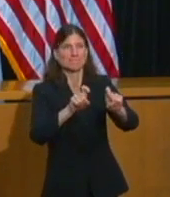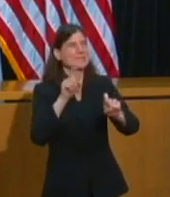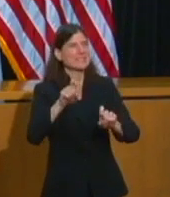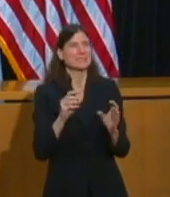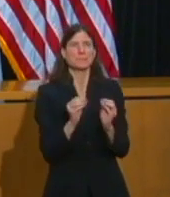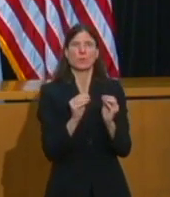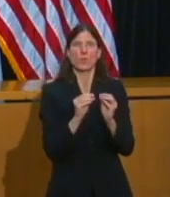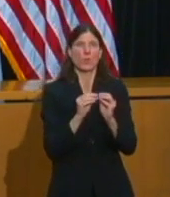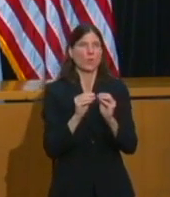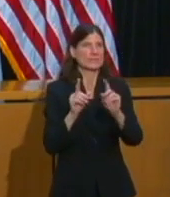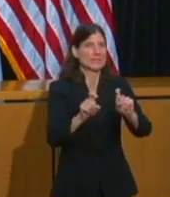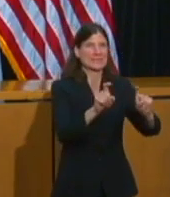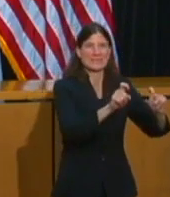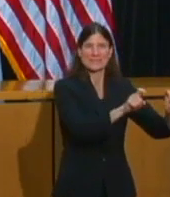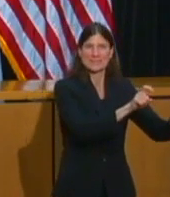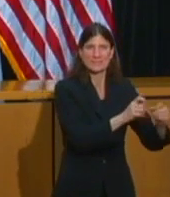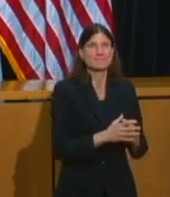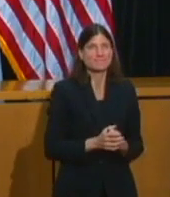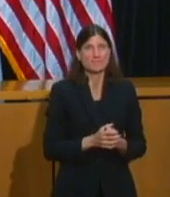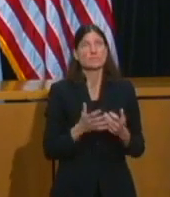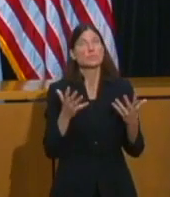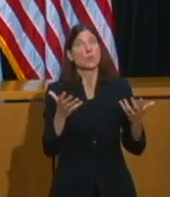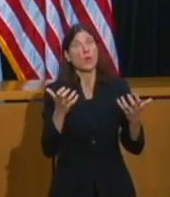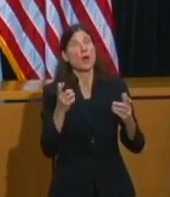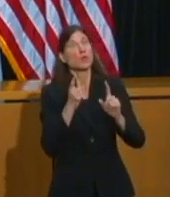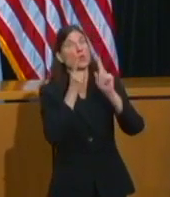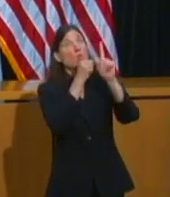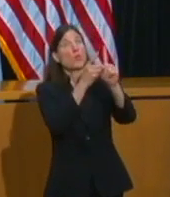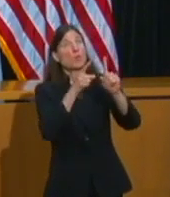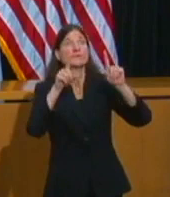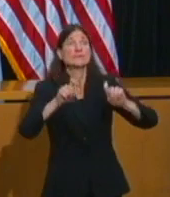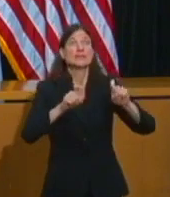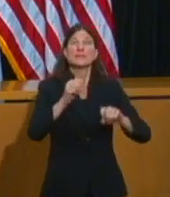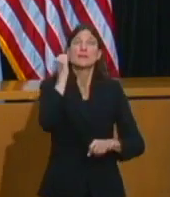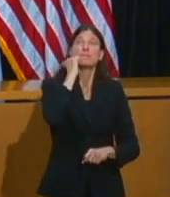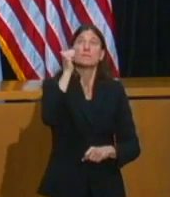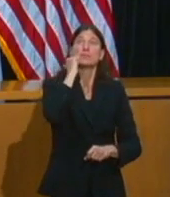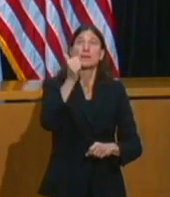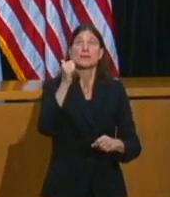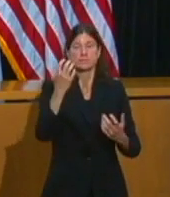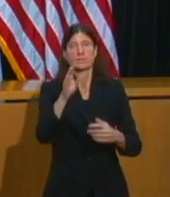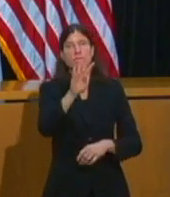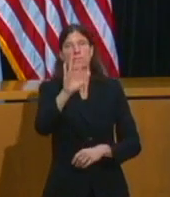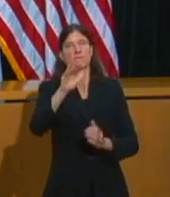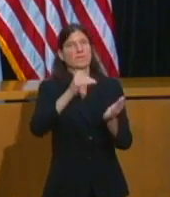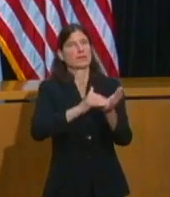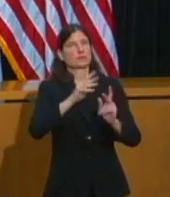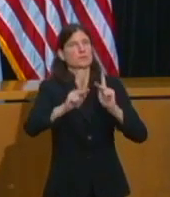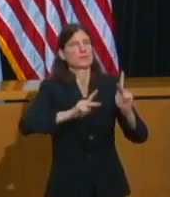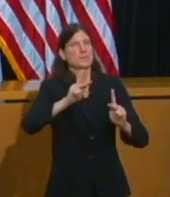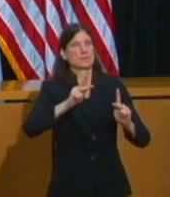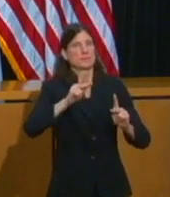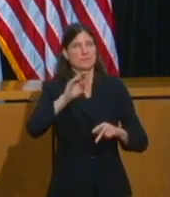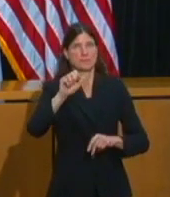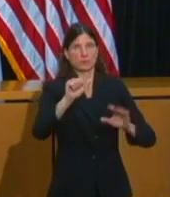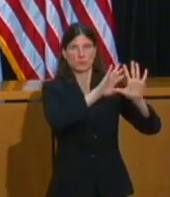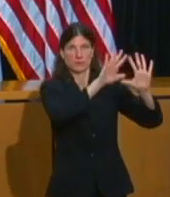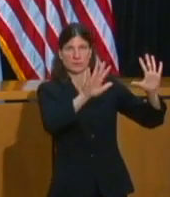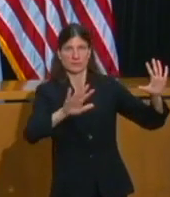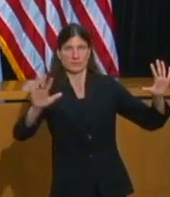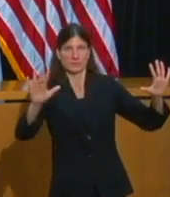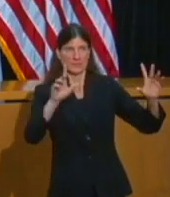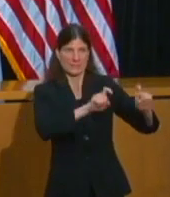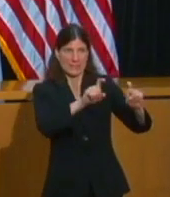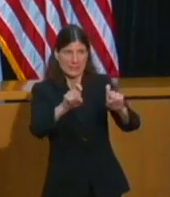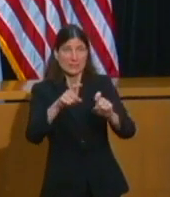per day. DPH is also taking steps to expand their lab testing capacity at the state lab. Currently,